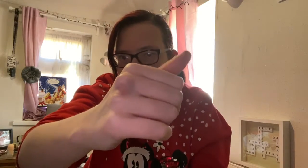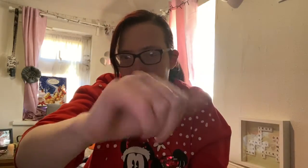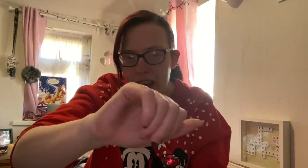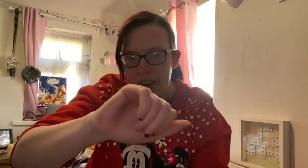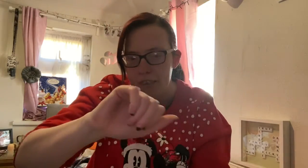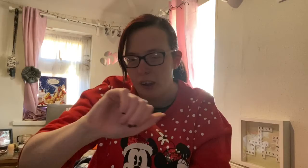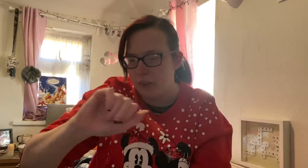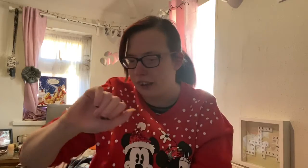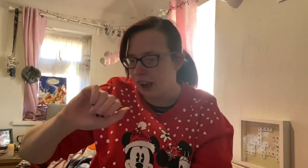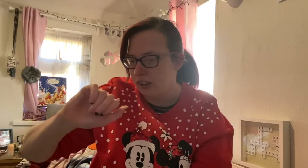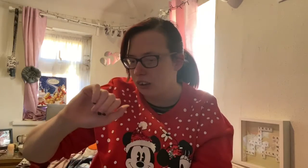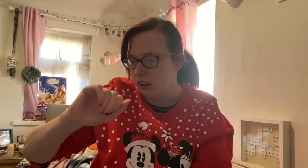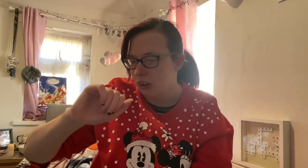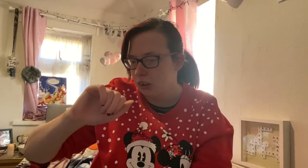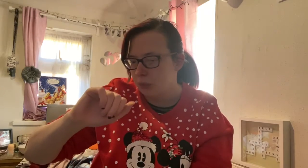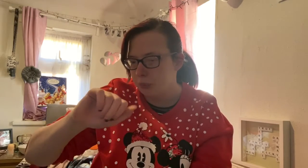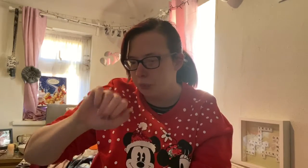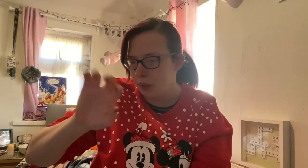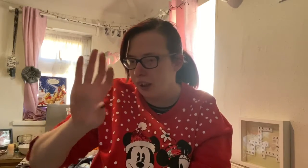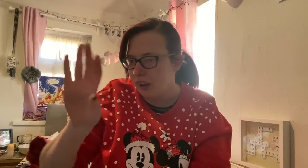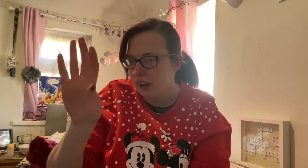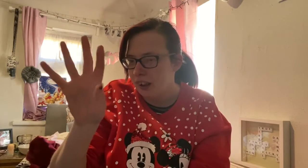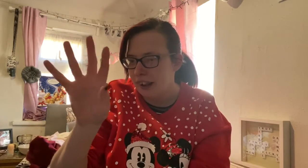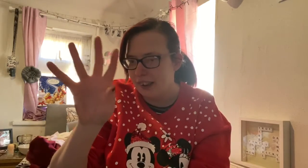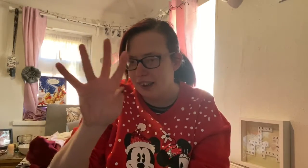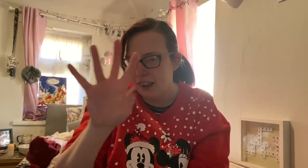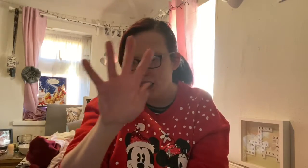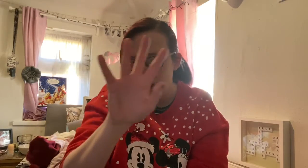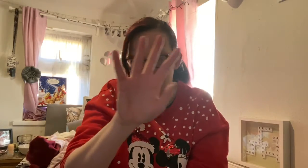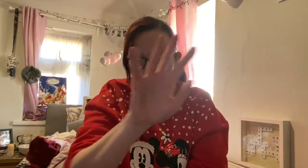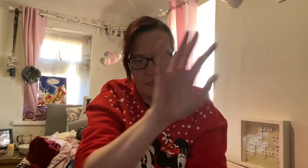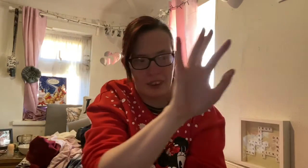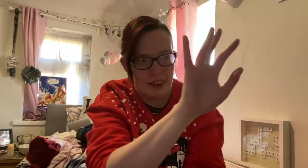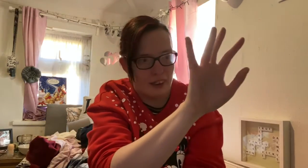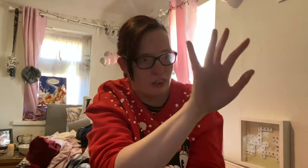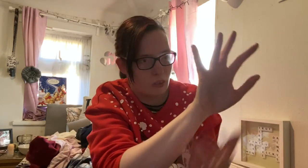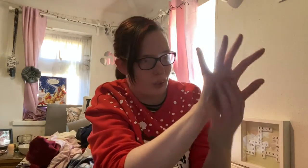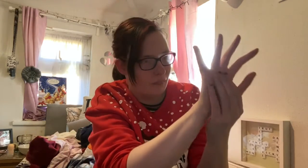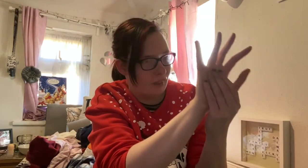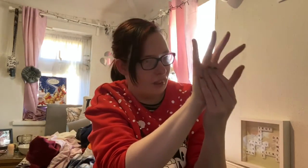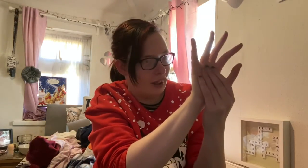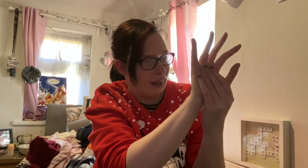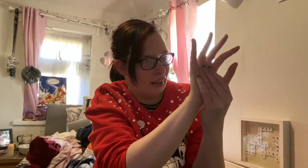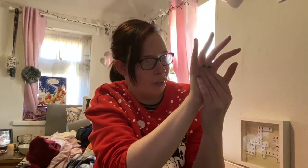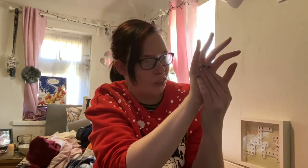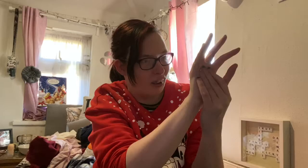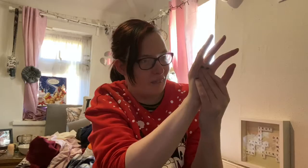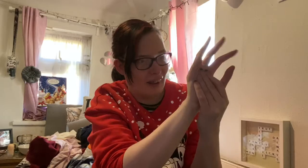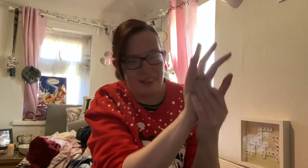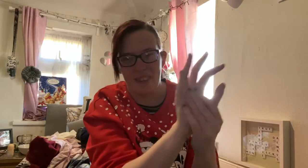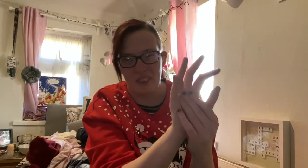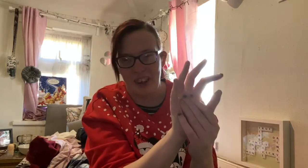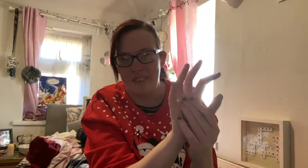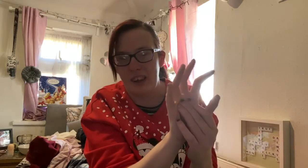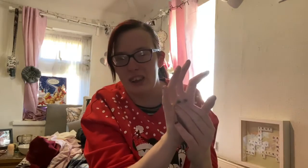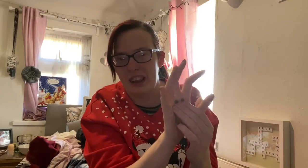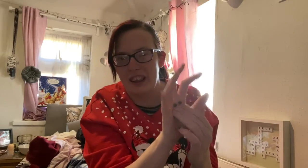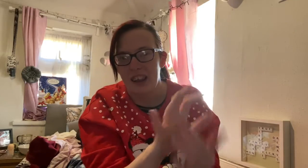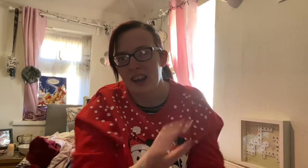I don't even know what I've done, but on camera it looks quite like bad in real life actually.